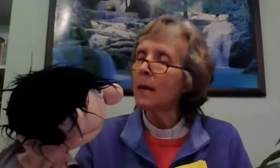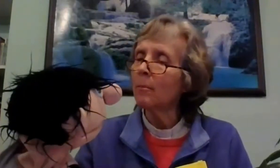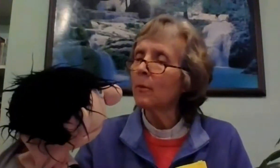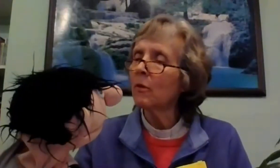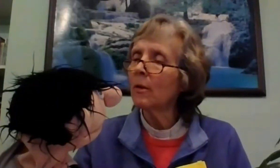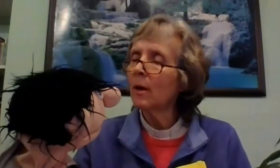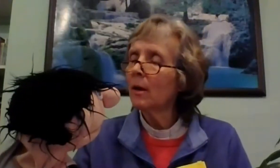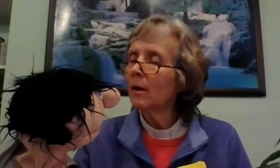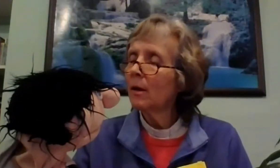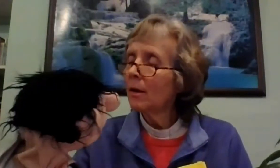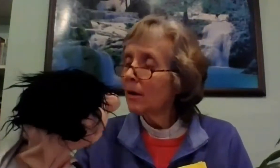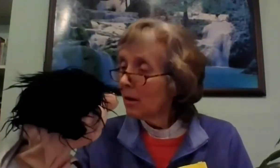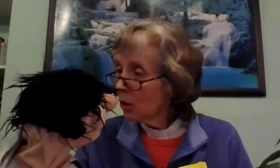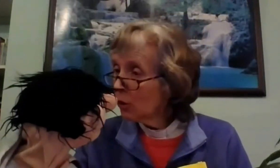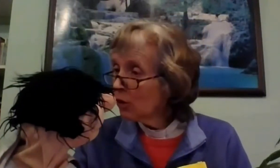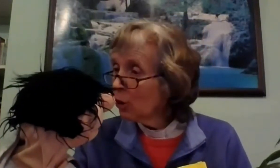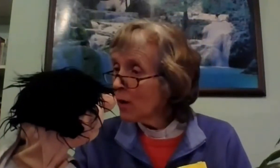Egypt. Good story.